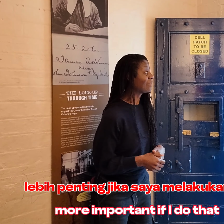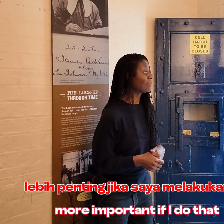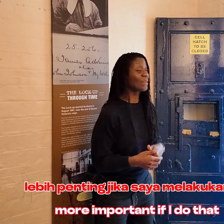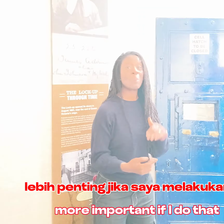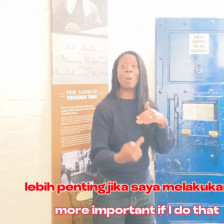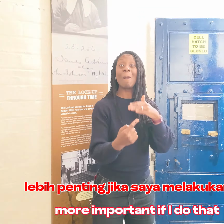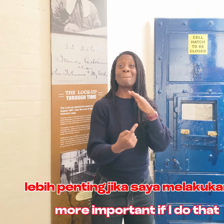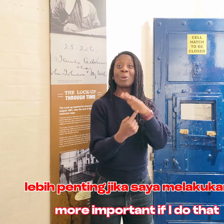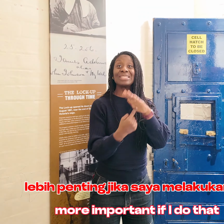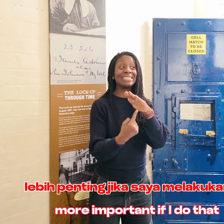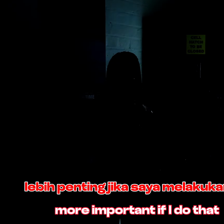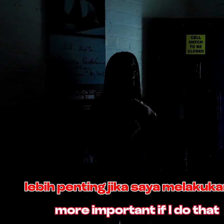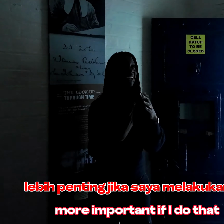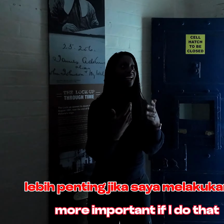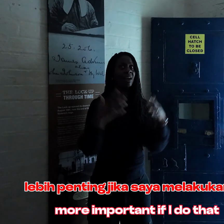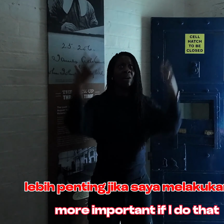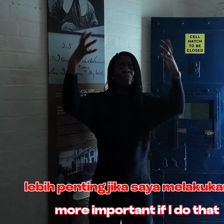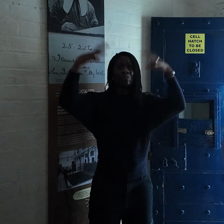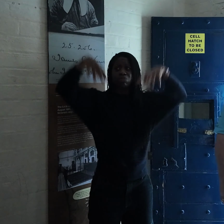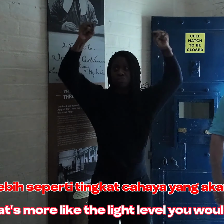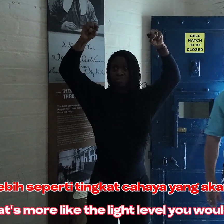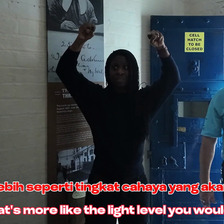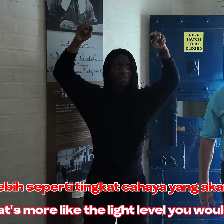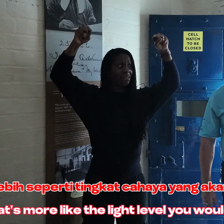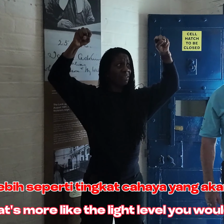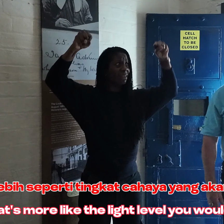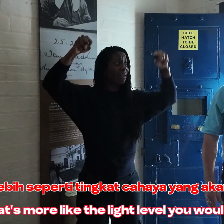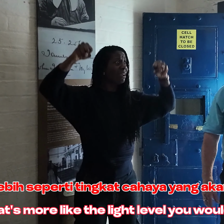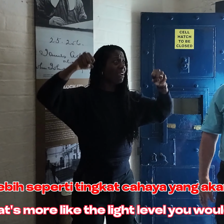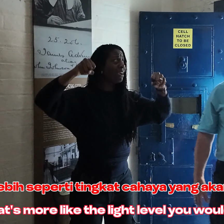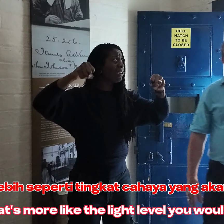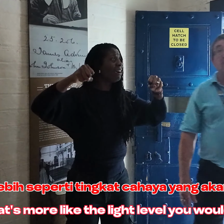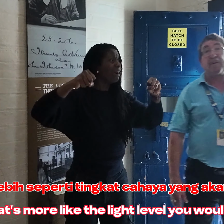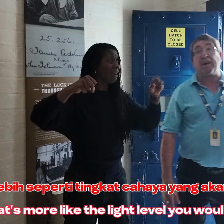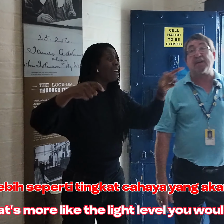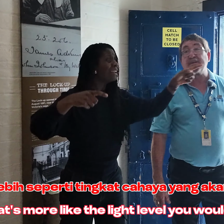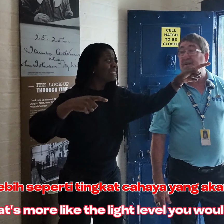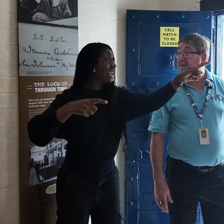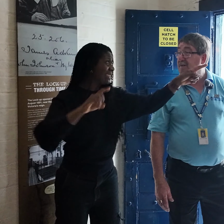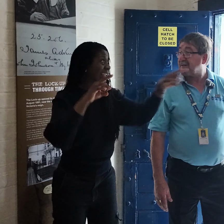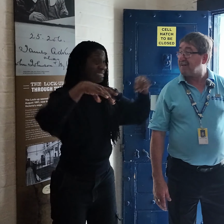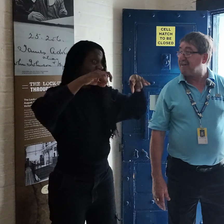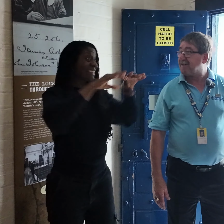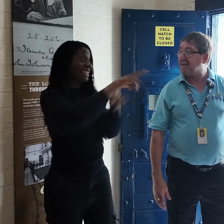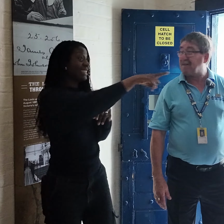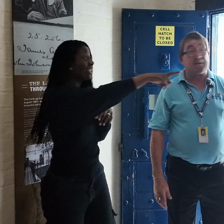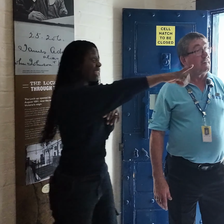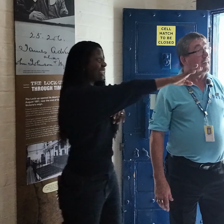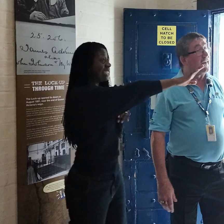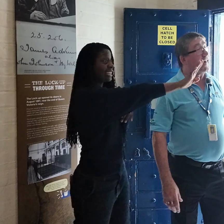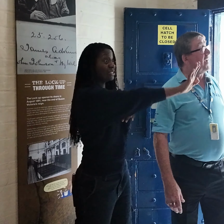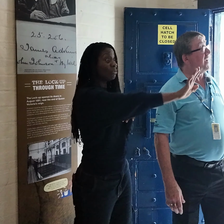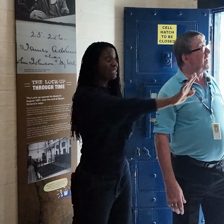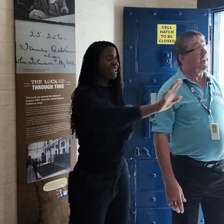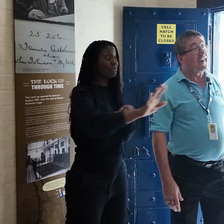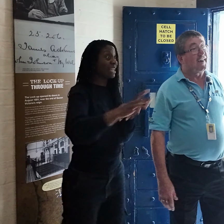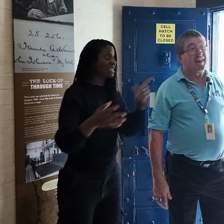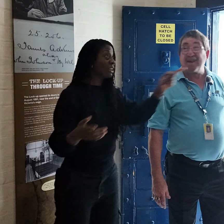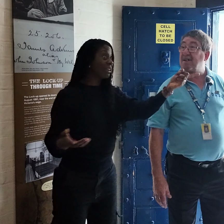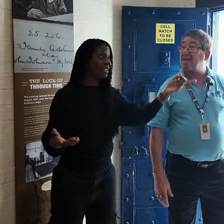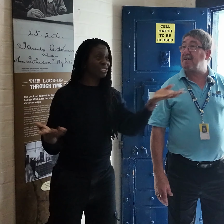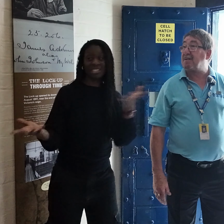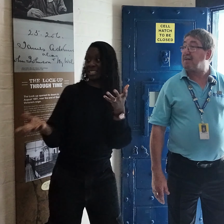More importantly, if I do that, that's more like the light level you would have had. That is it. So that is it. That's all we